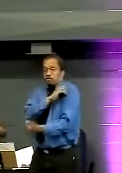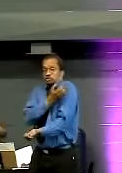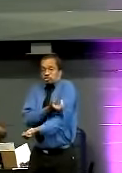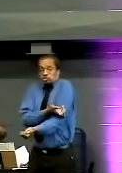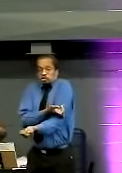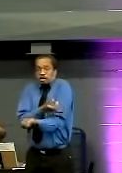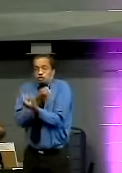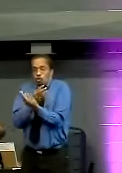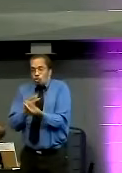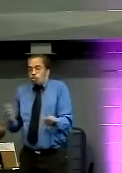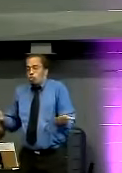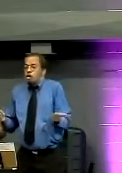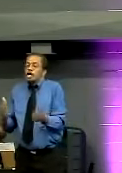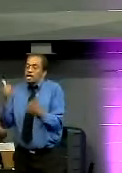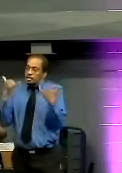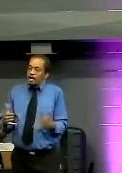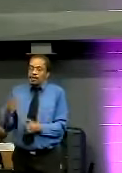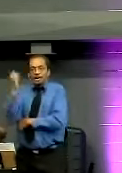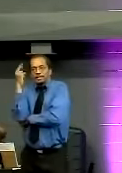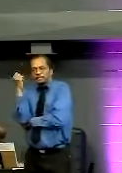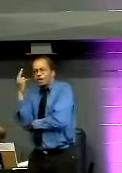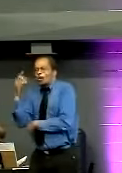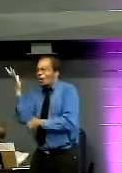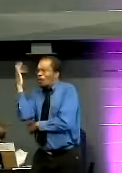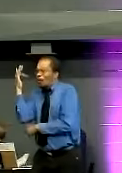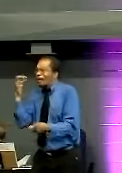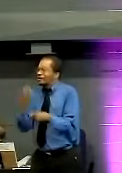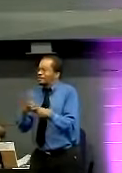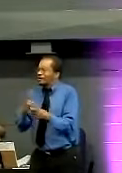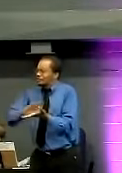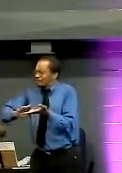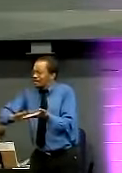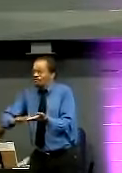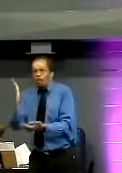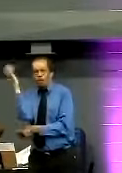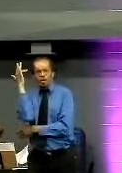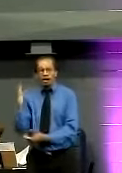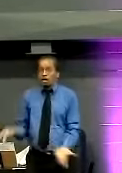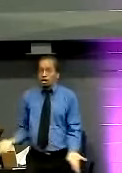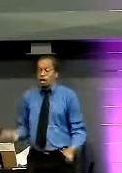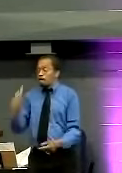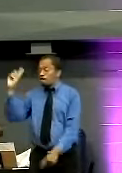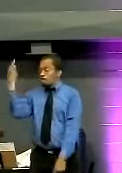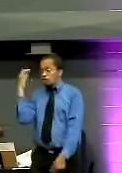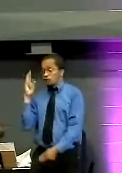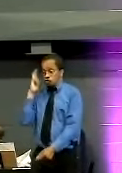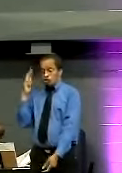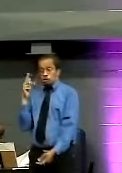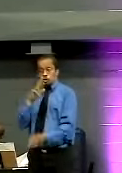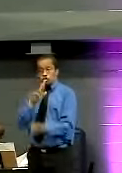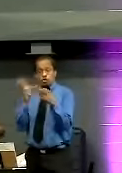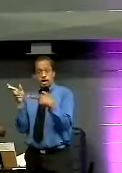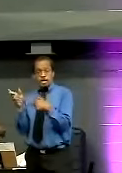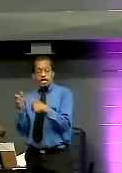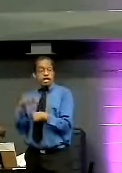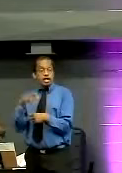with a couple things first. First thing we got to wrestle with is, why is it so hard to forgive? Here's the first reason. You ready?